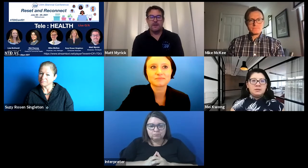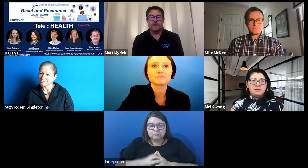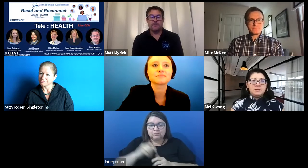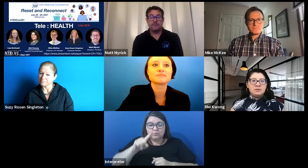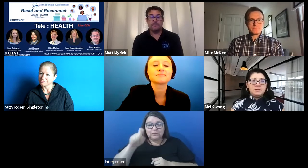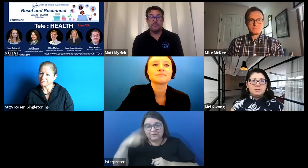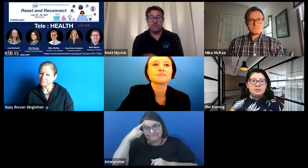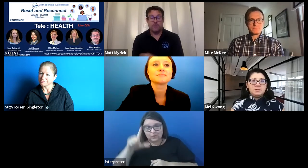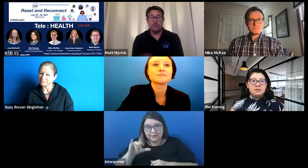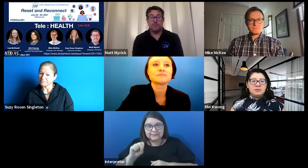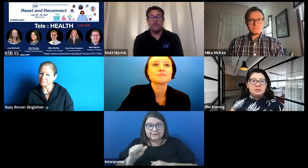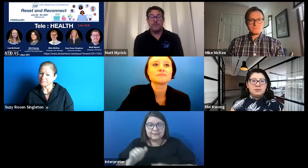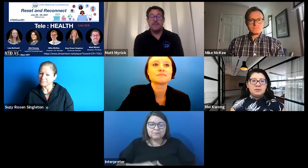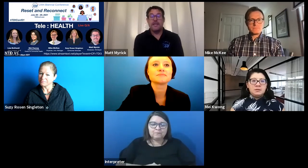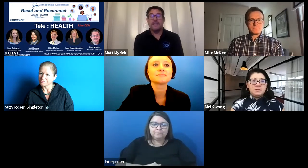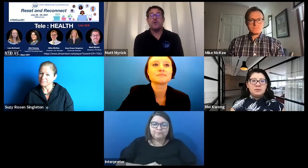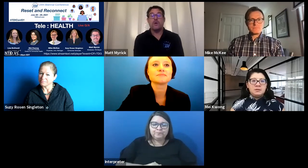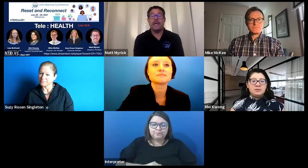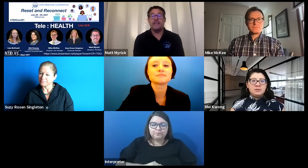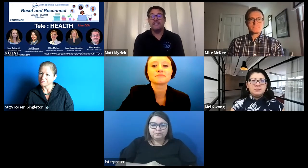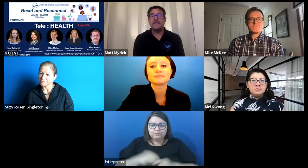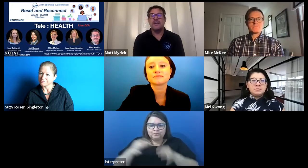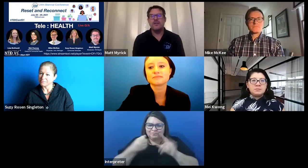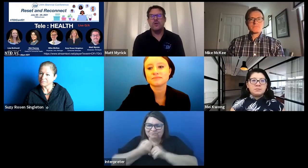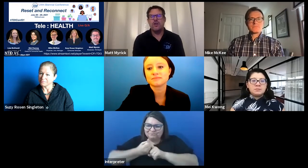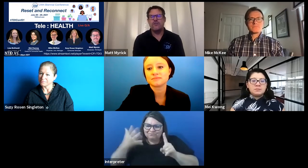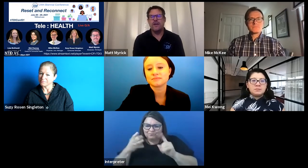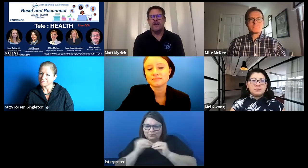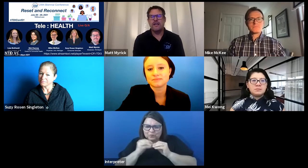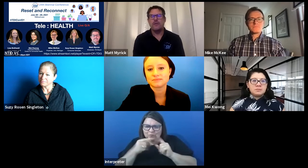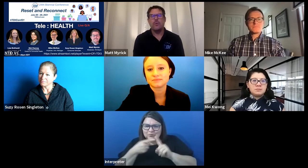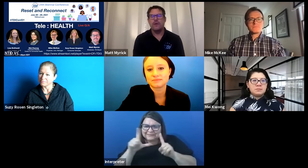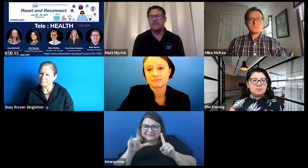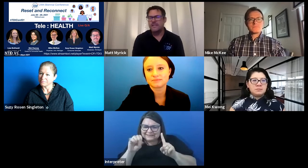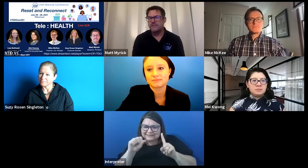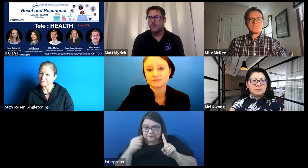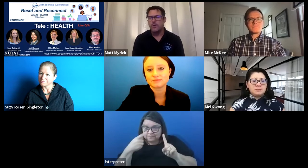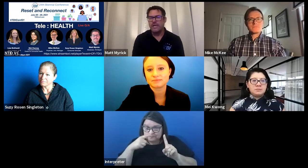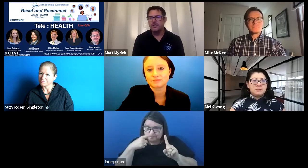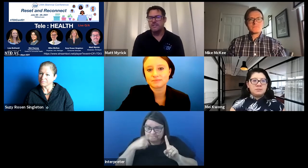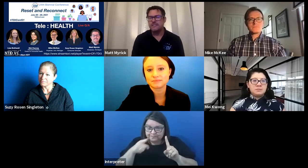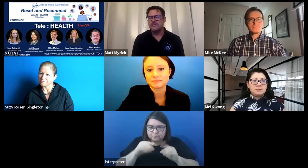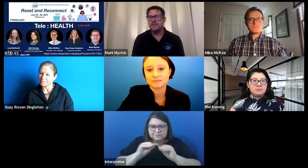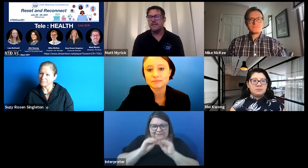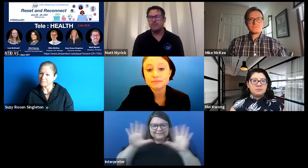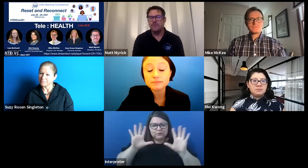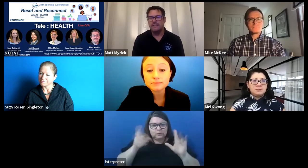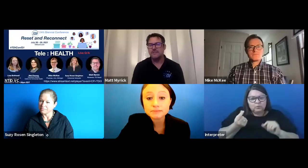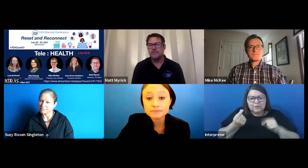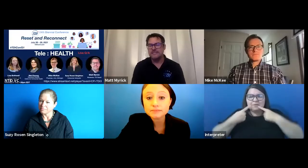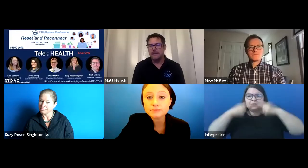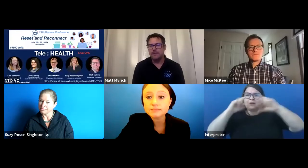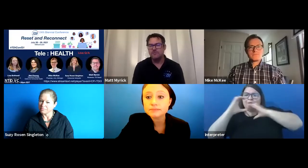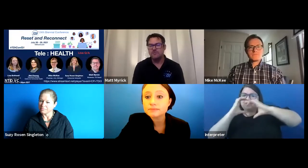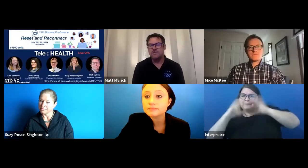a second. Interpret. Yeah, so again, Lisa, can you clarify what effective communication is and provide